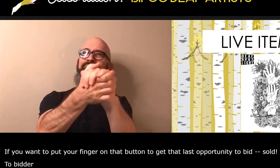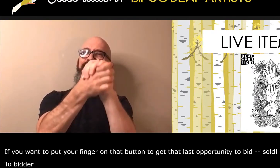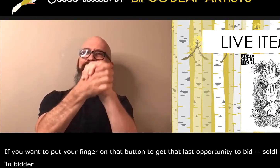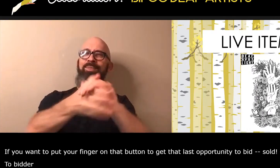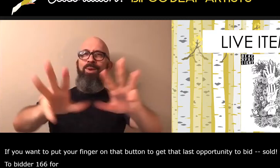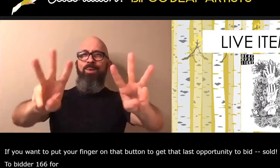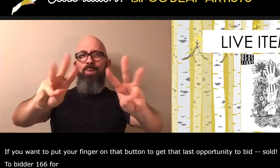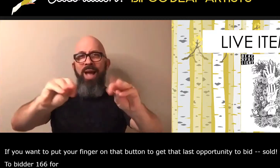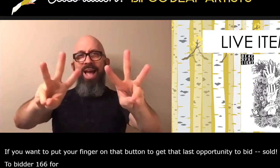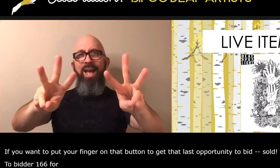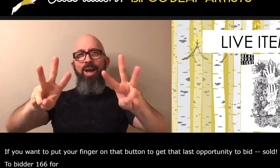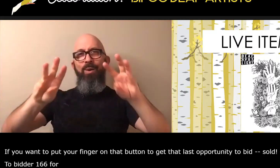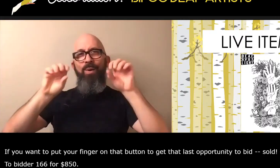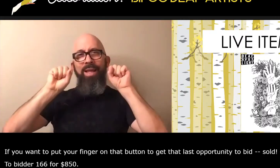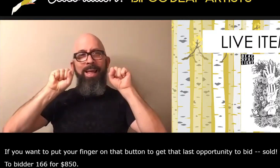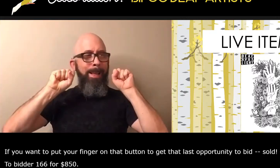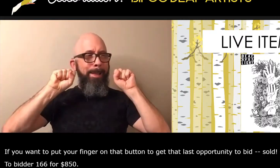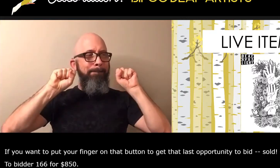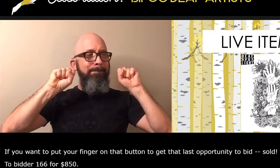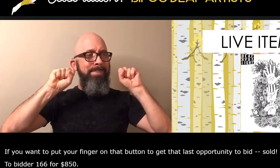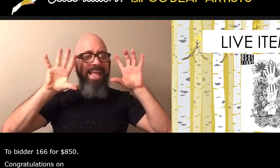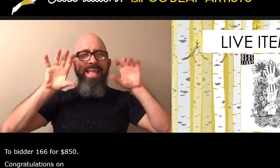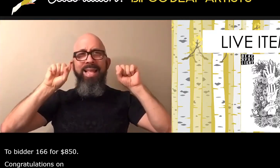$850. Congratulations on this.